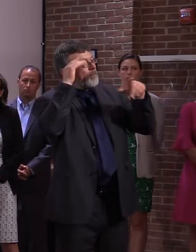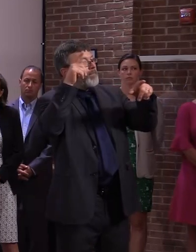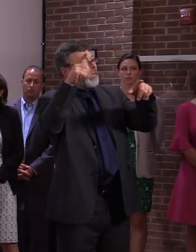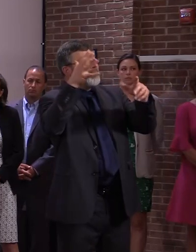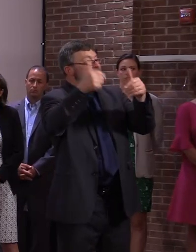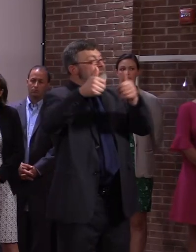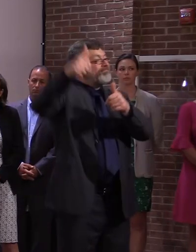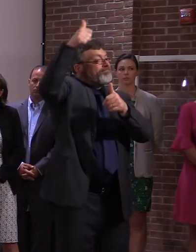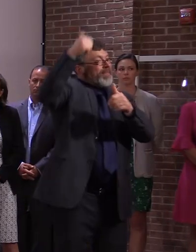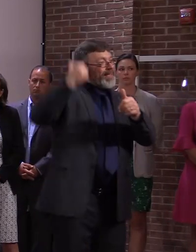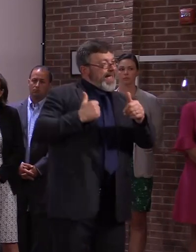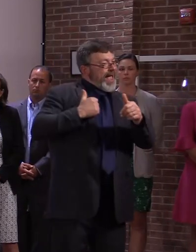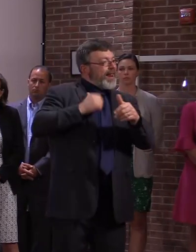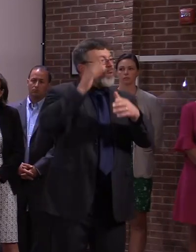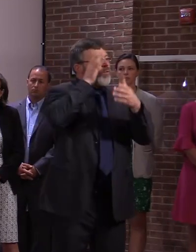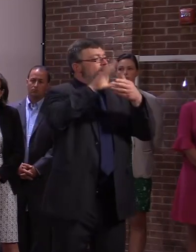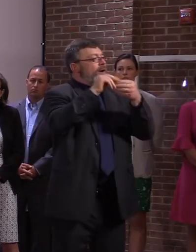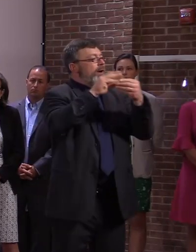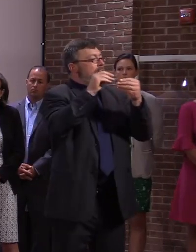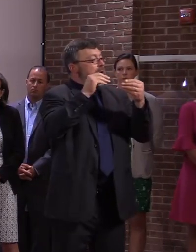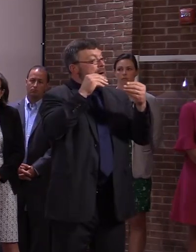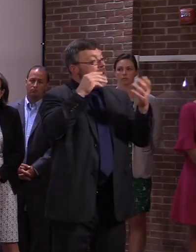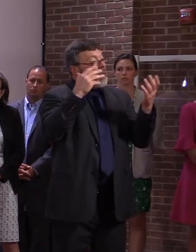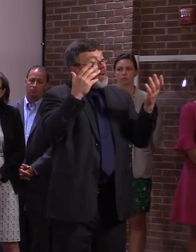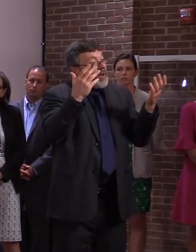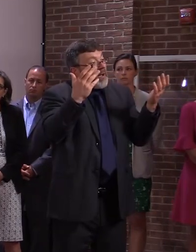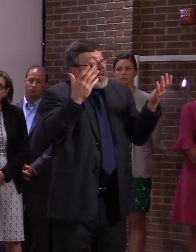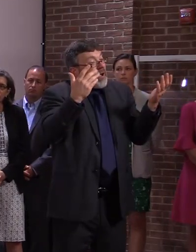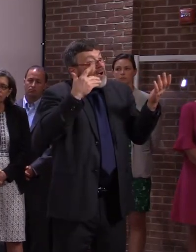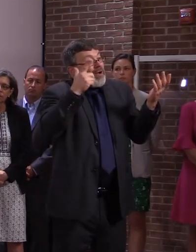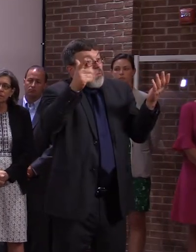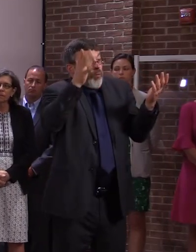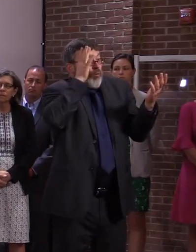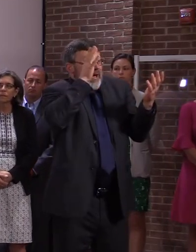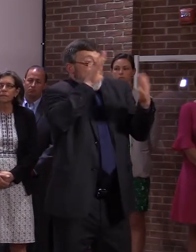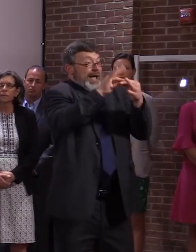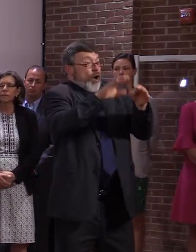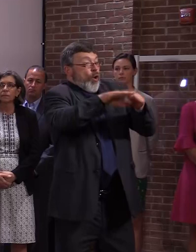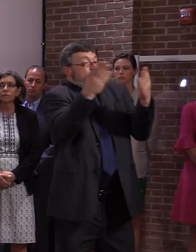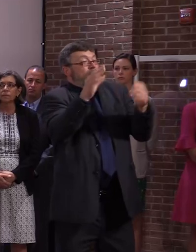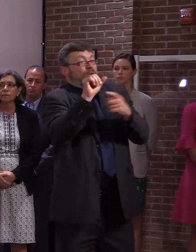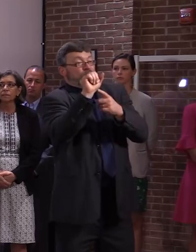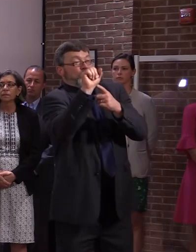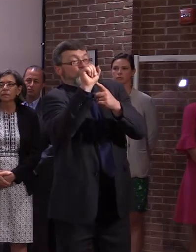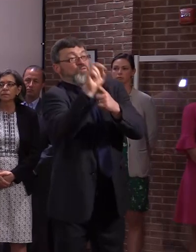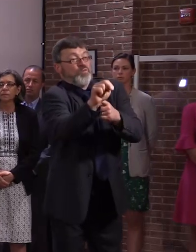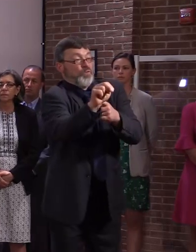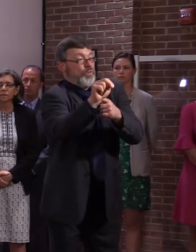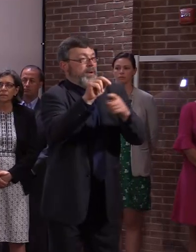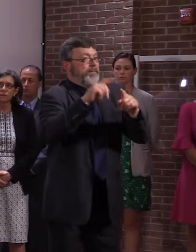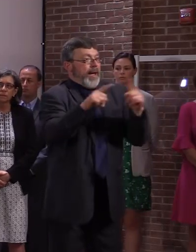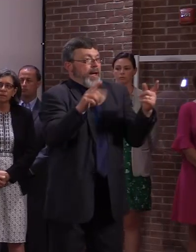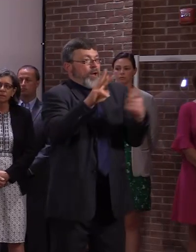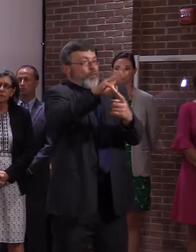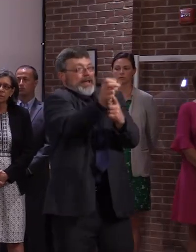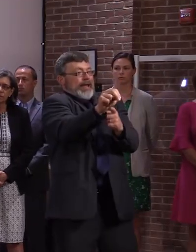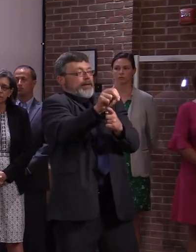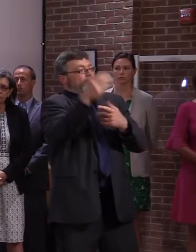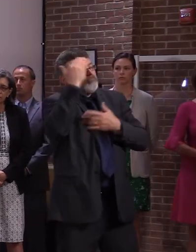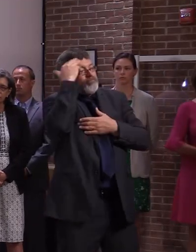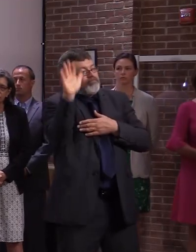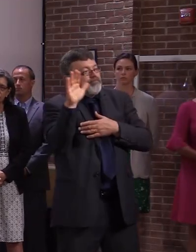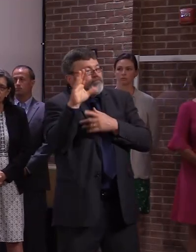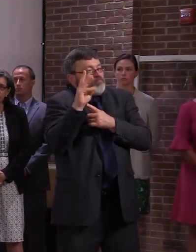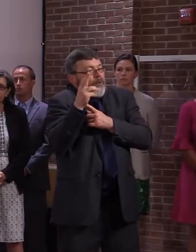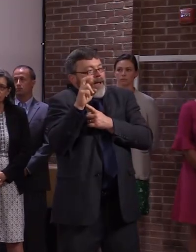be opening up the border fairly soon. But we have to remember, I mean, I think that they are